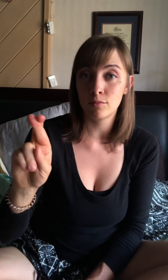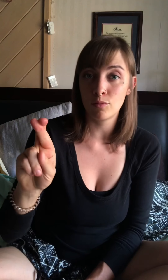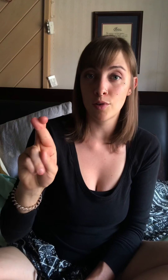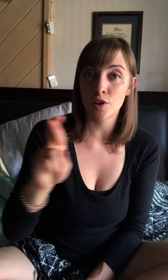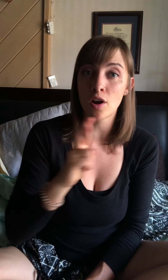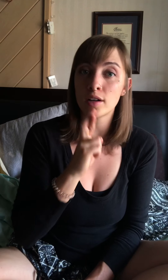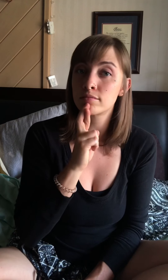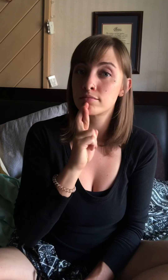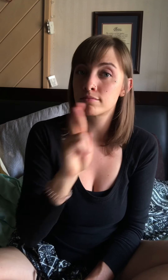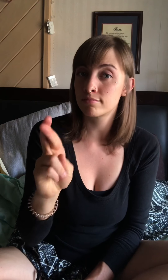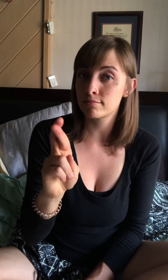with an R.